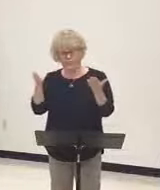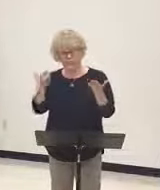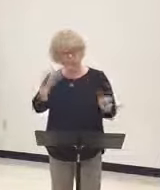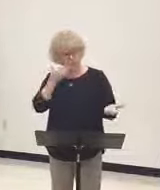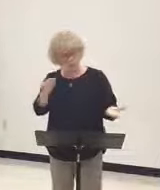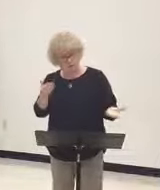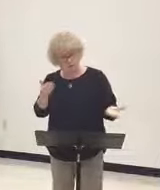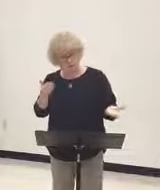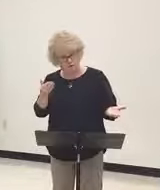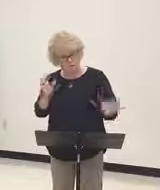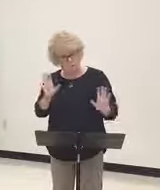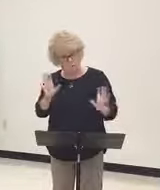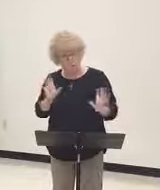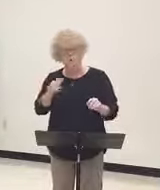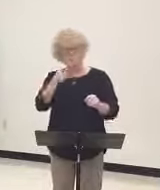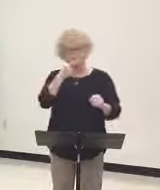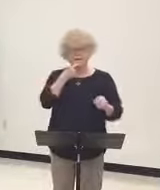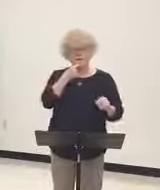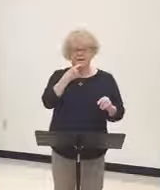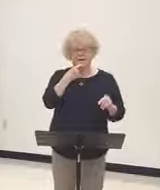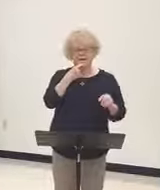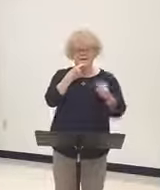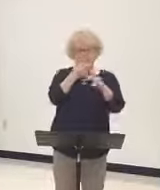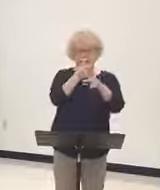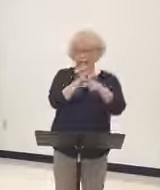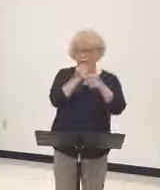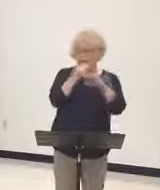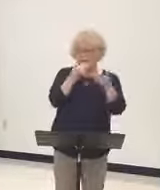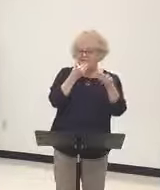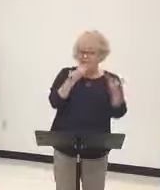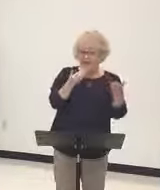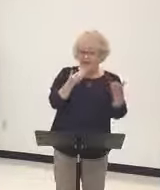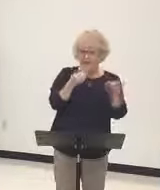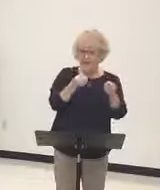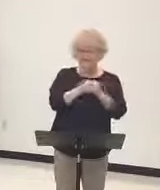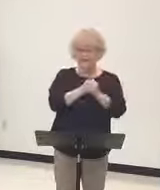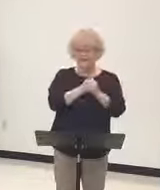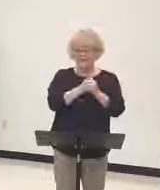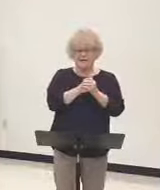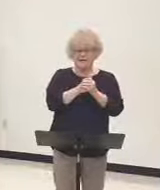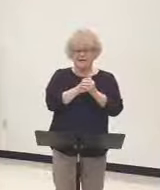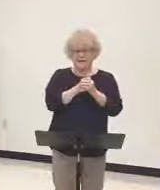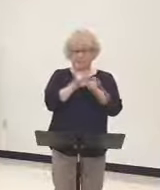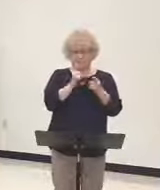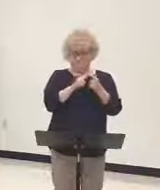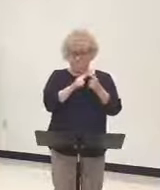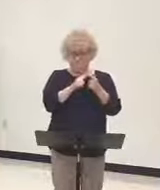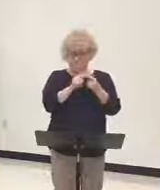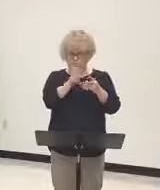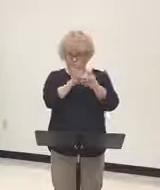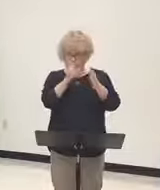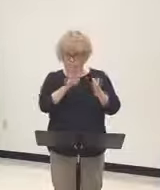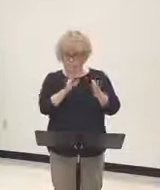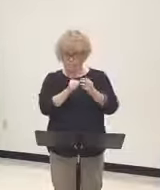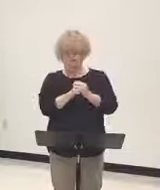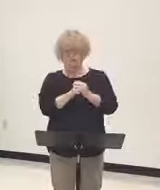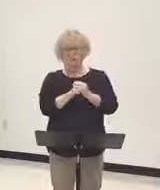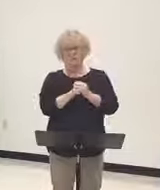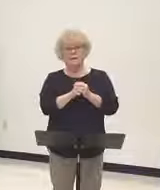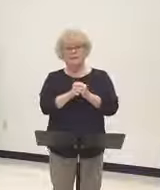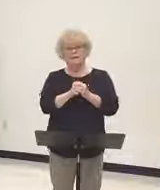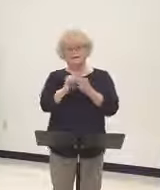are good. But what he is carefully weaving into the hearts of believers is